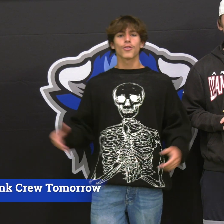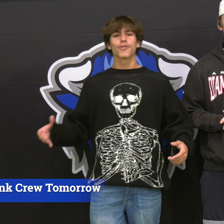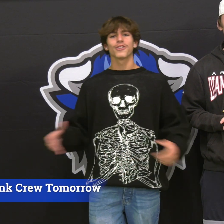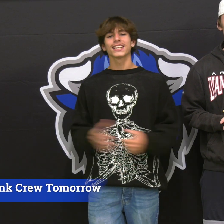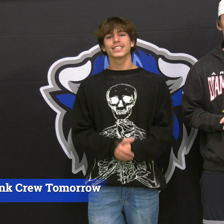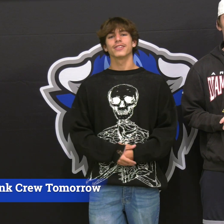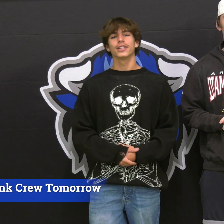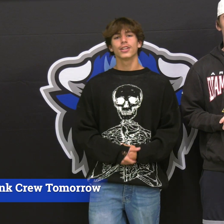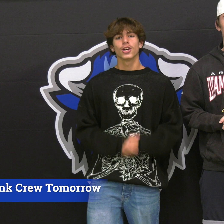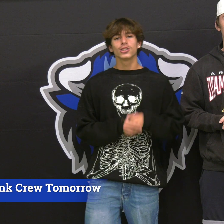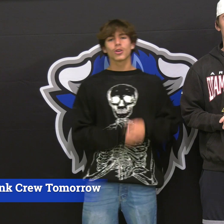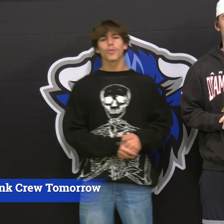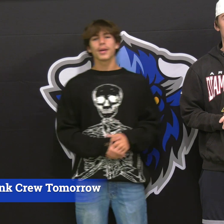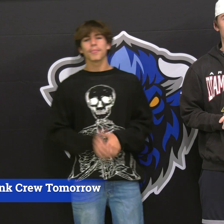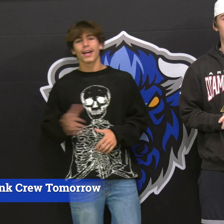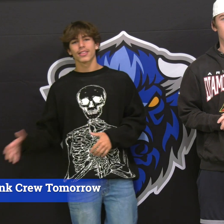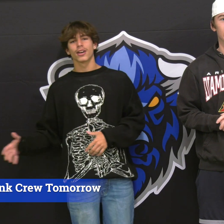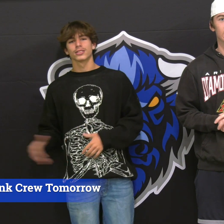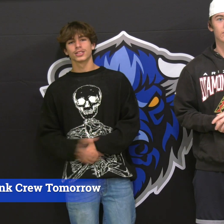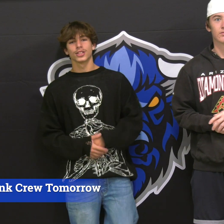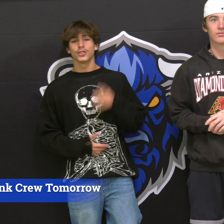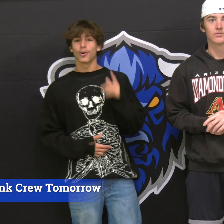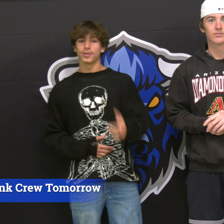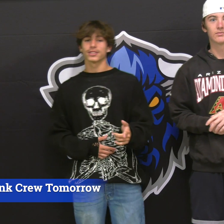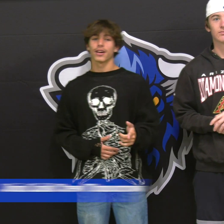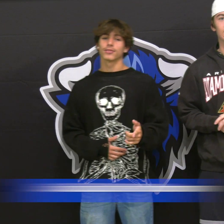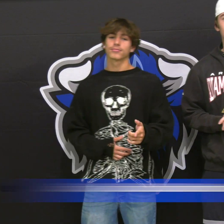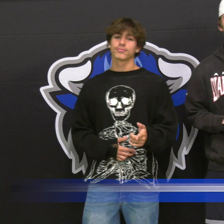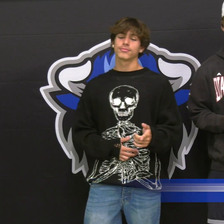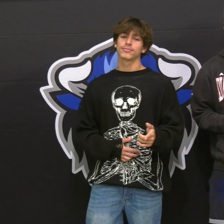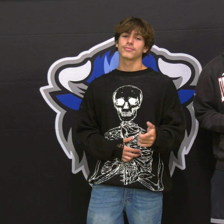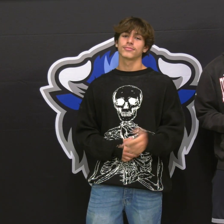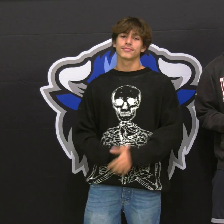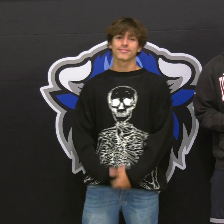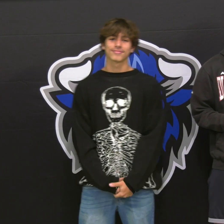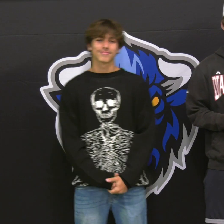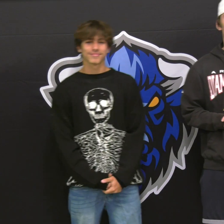for a fun activity. Throw away bad thoughts. Don't miss out.